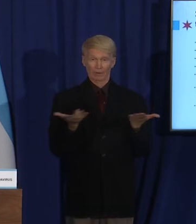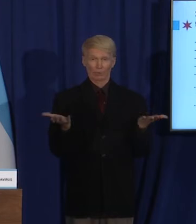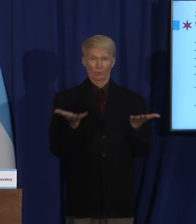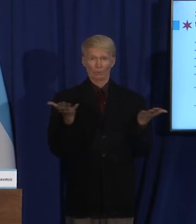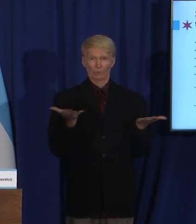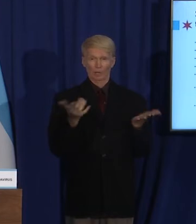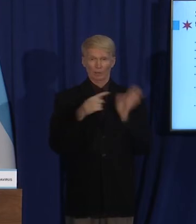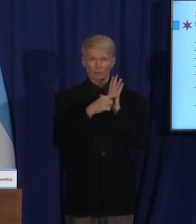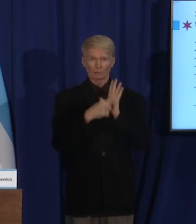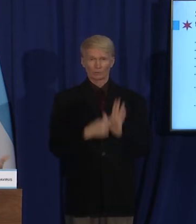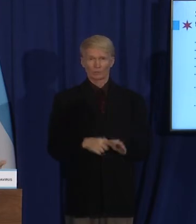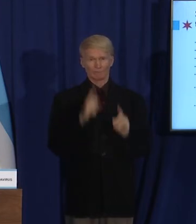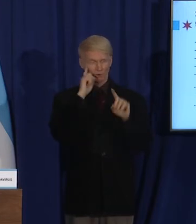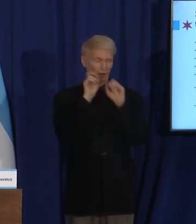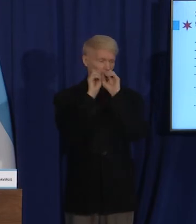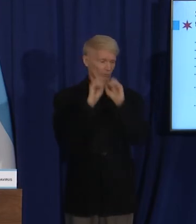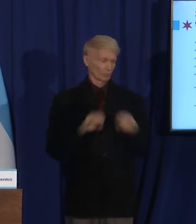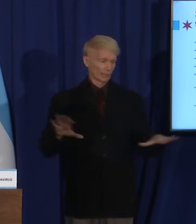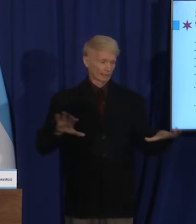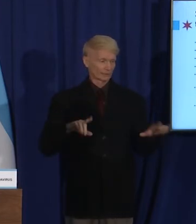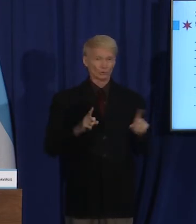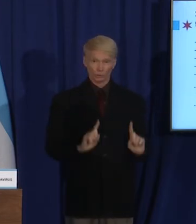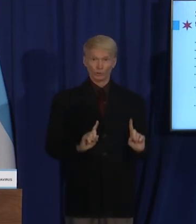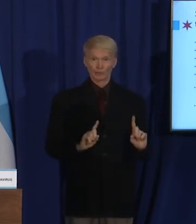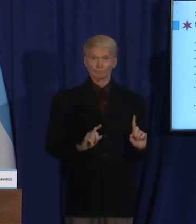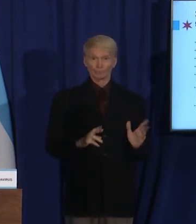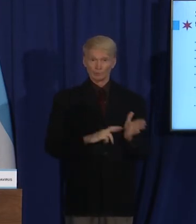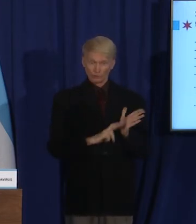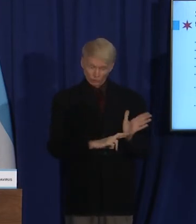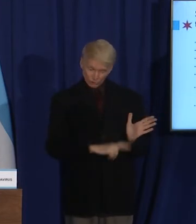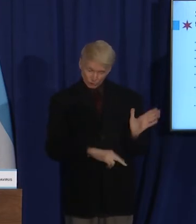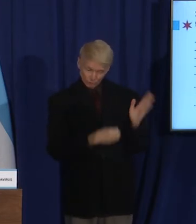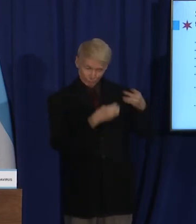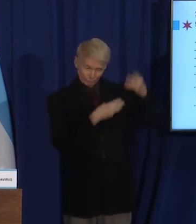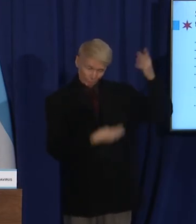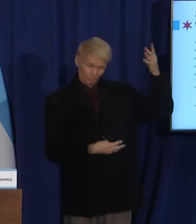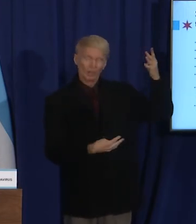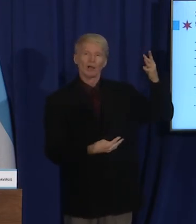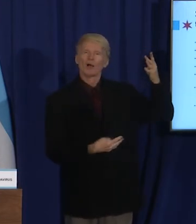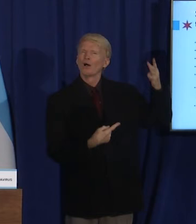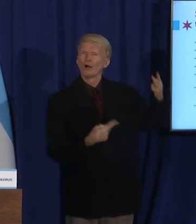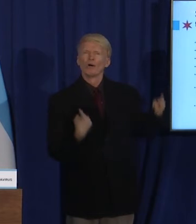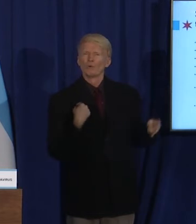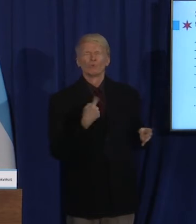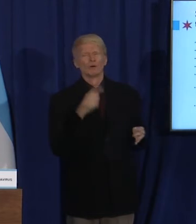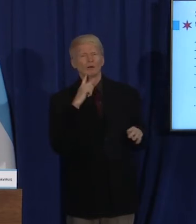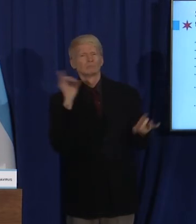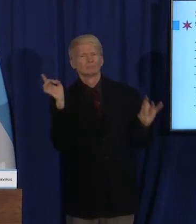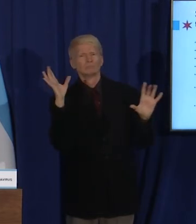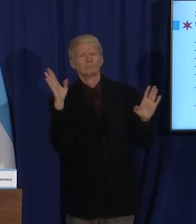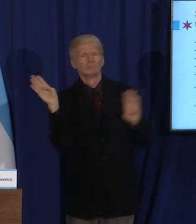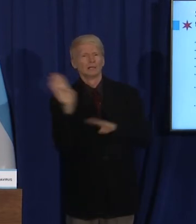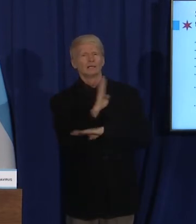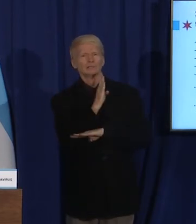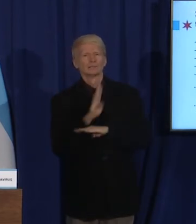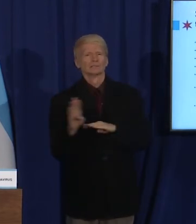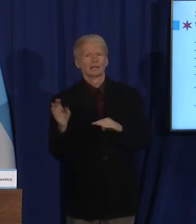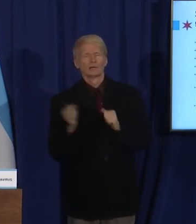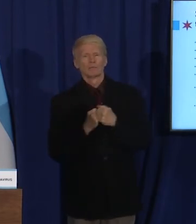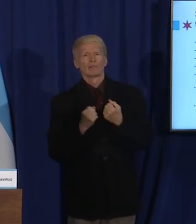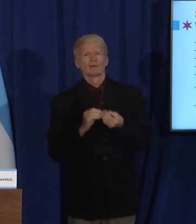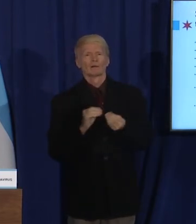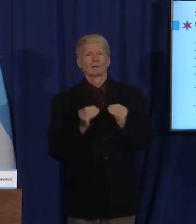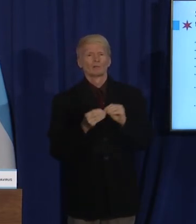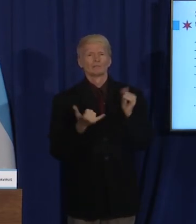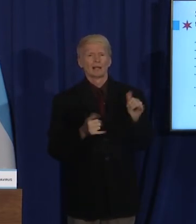under investigation? I had the team just do a quick readout for me. We've been really busy at the health department, of course, with this surge in